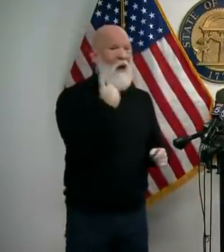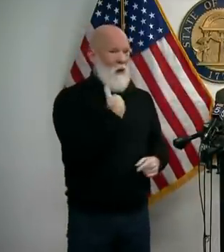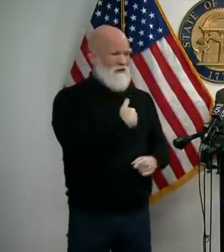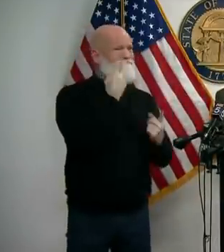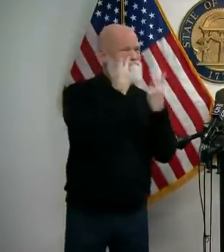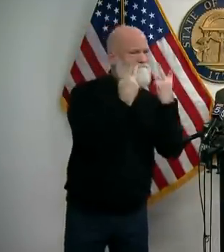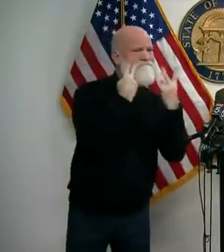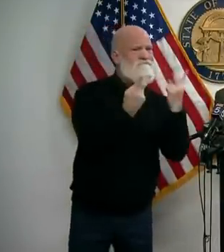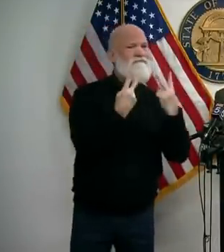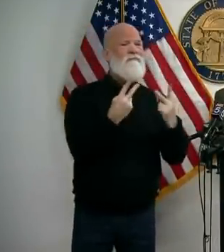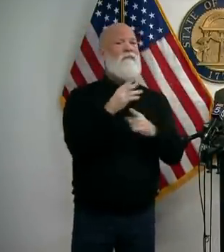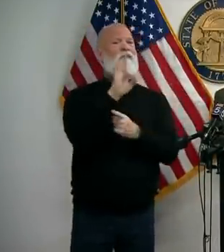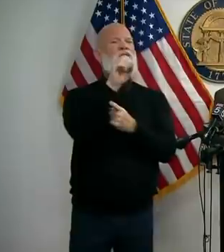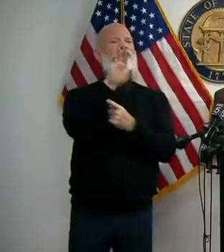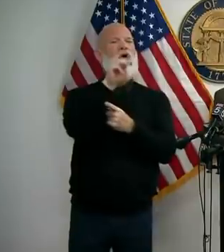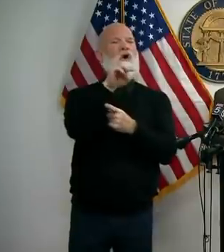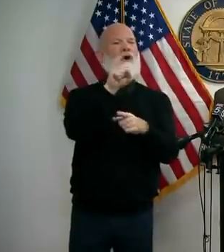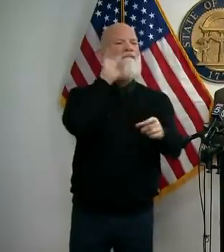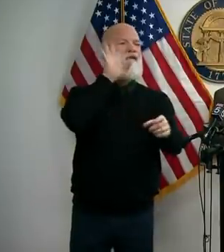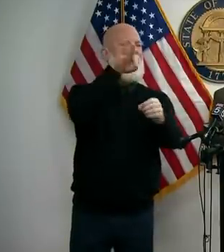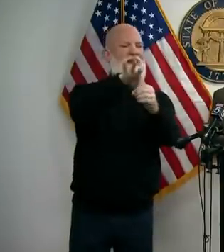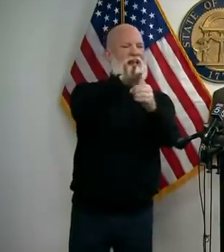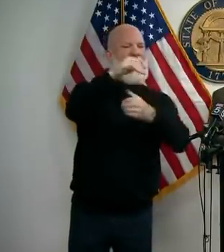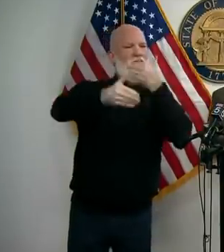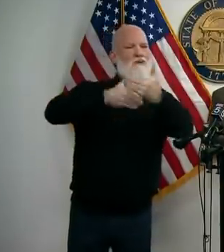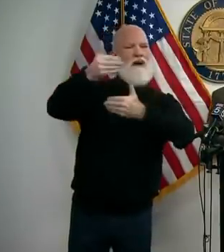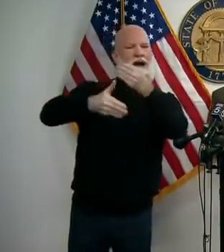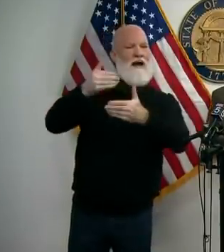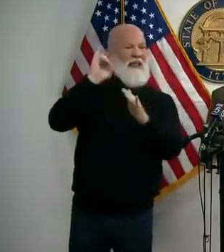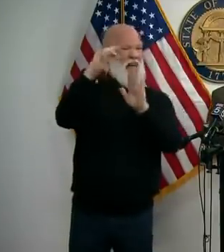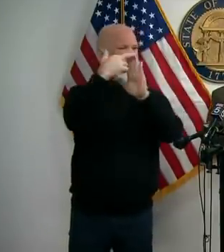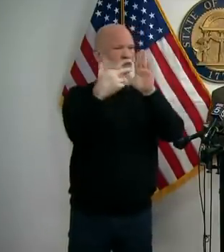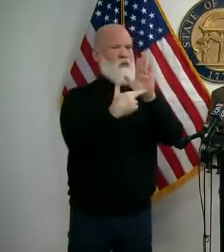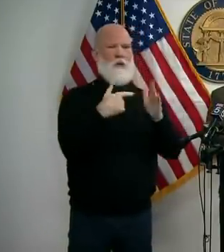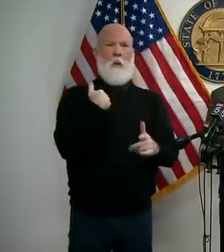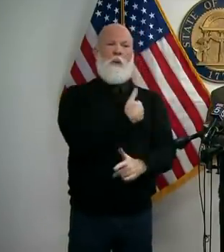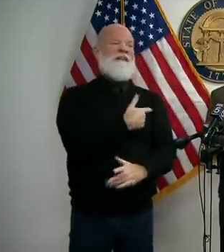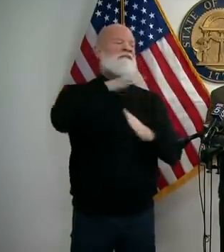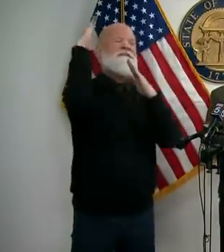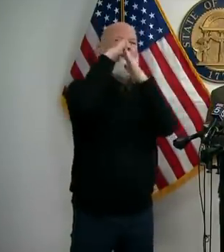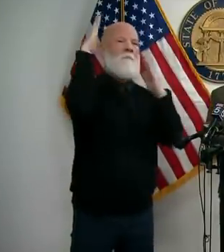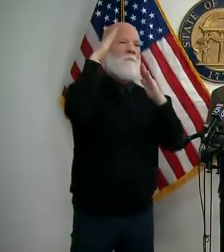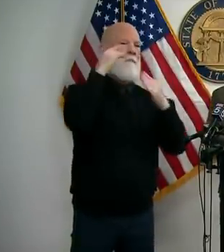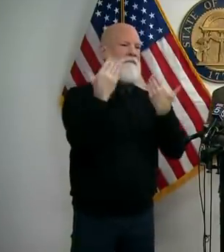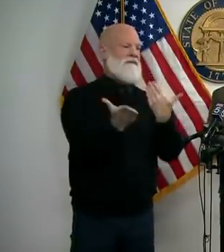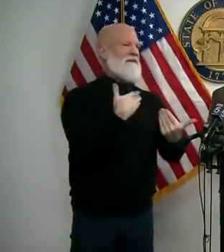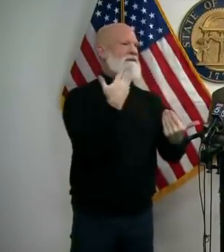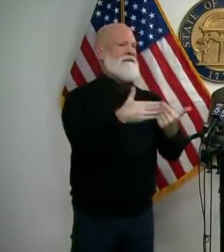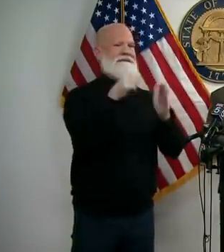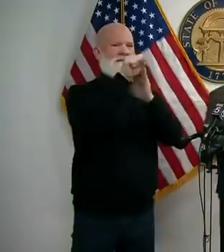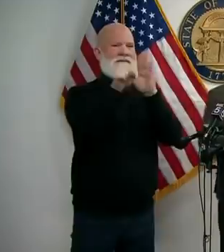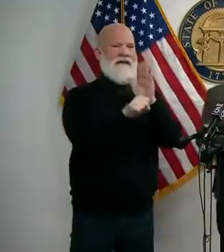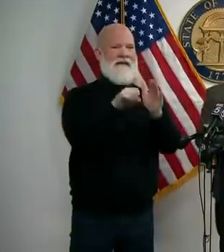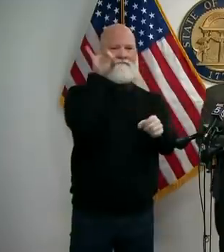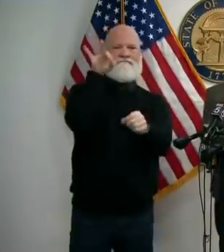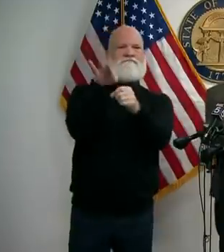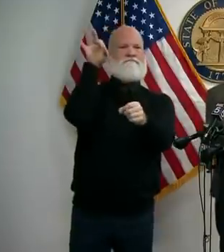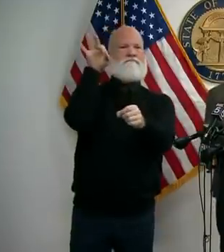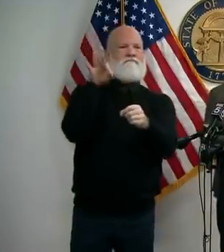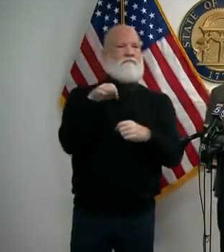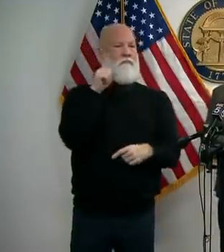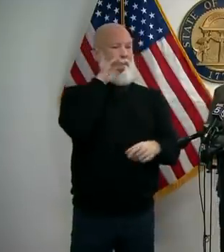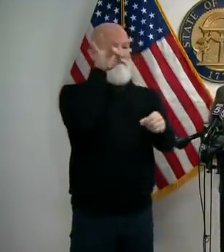I will say is this is one of the easiest states to register. This is one of the easiest states to vote. It's very easy to vote and very hard to cheat. Yes,